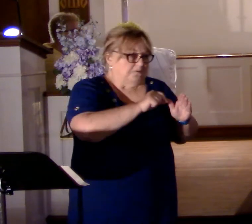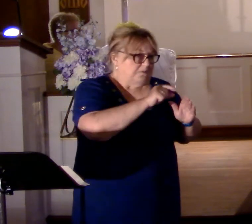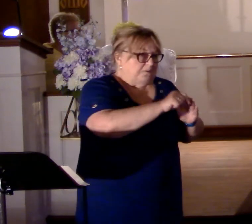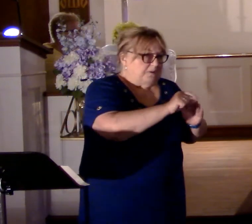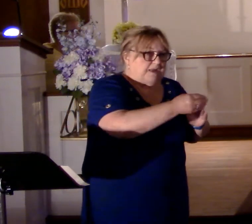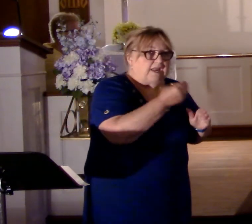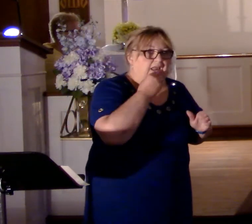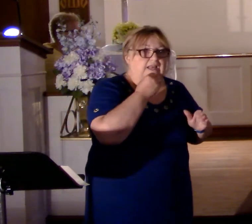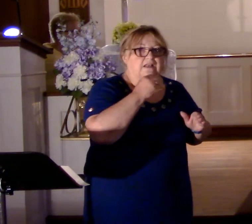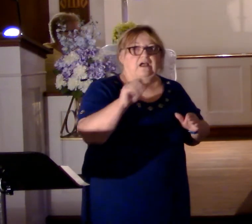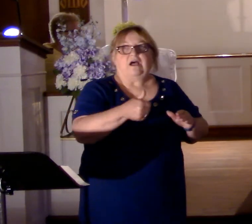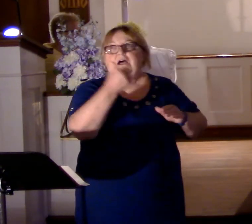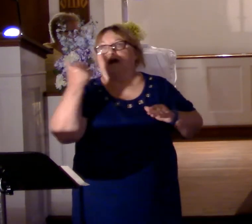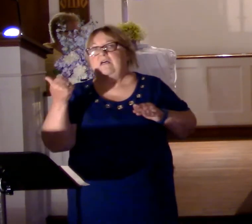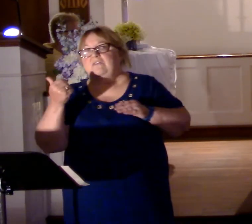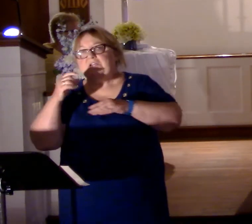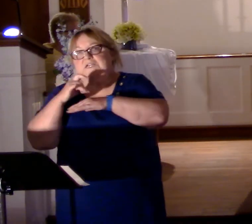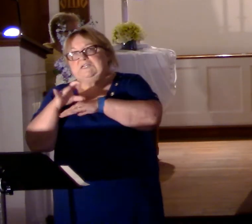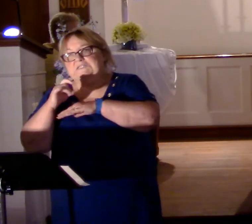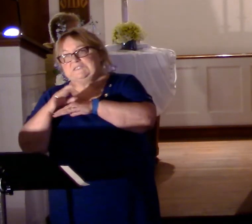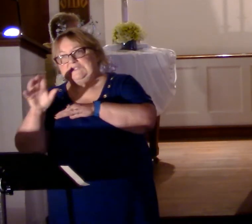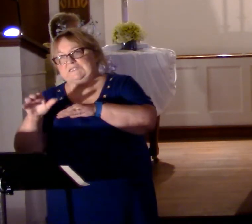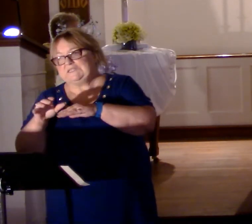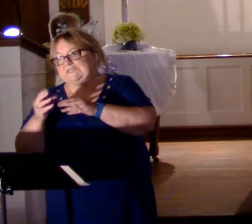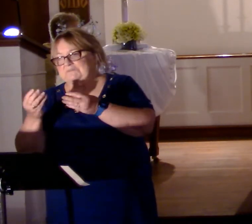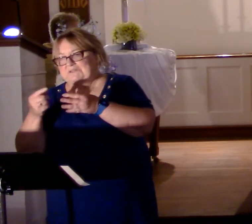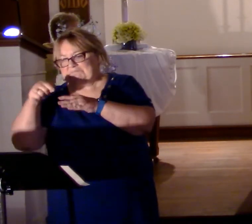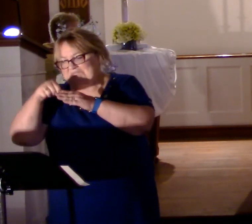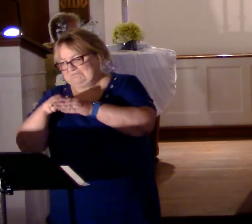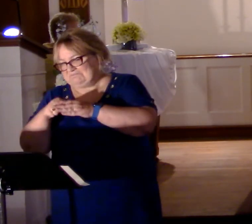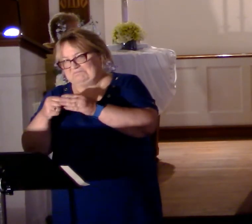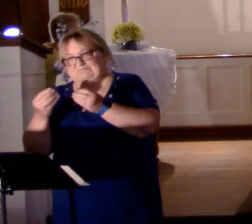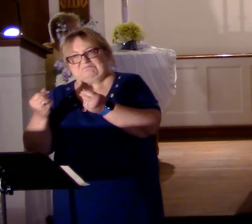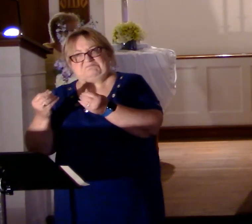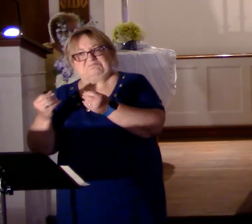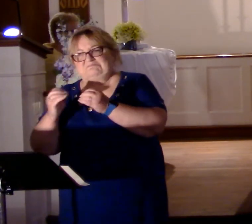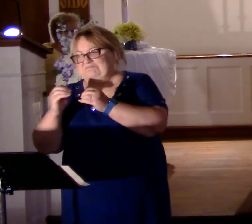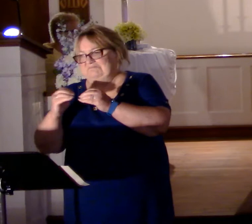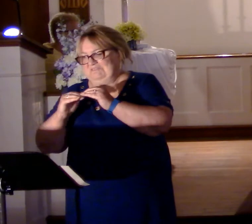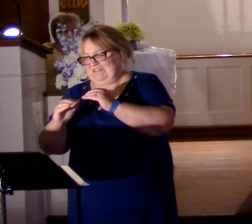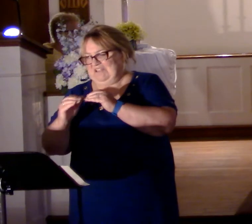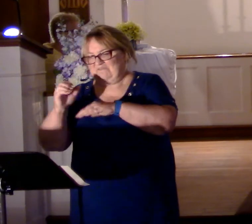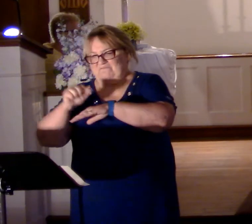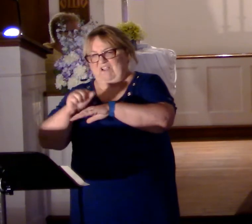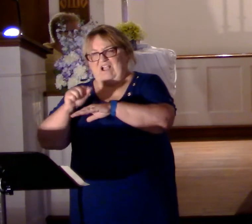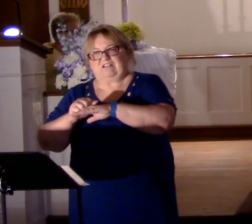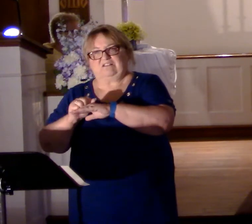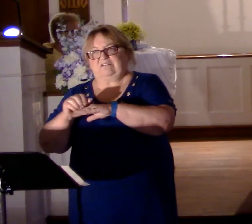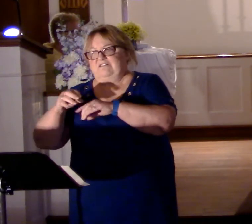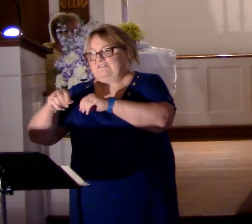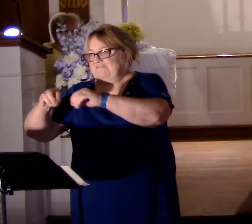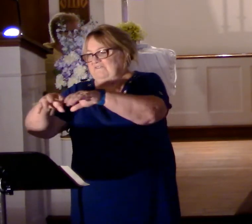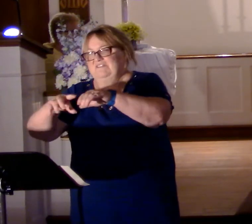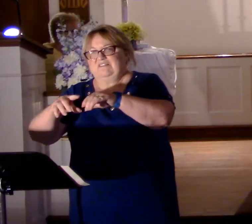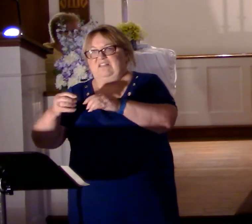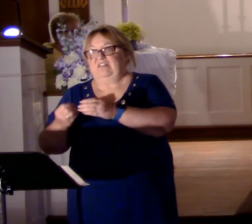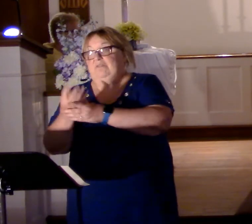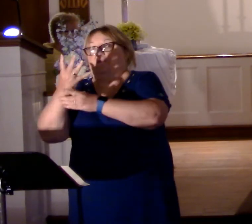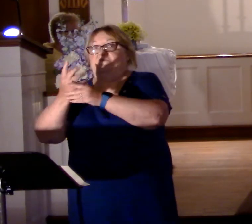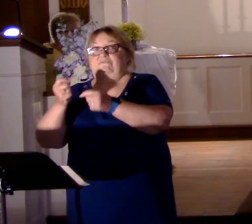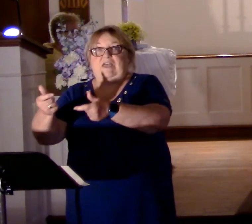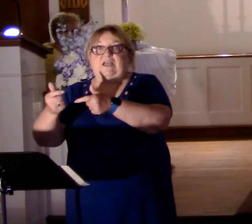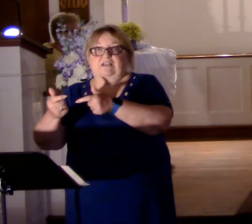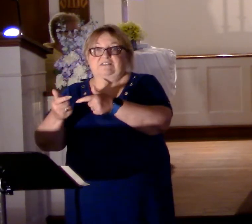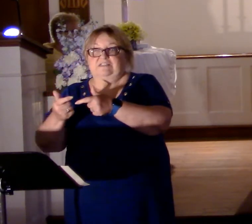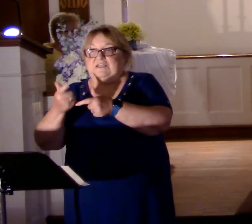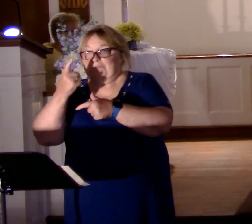them. Other seeds fell on shallow soil with underlying rock. The seeds sprouted quickly